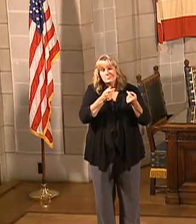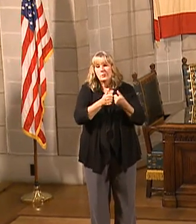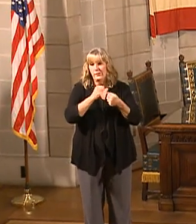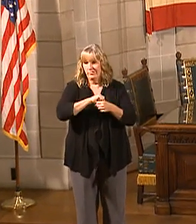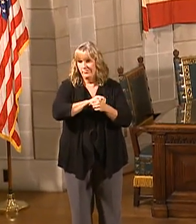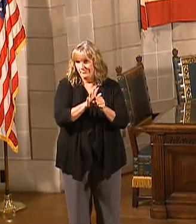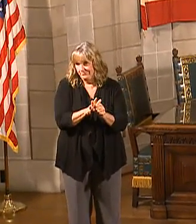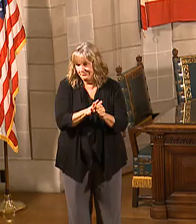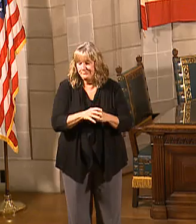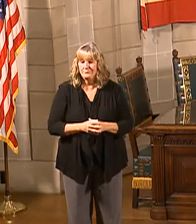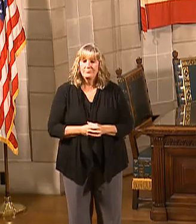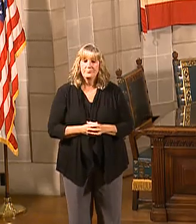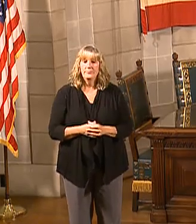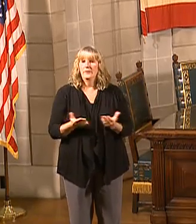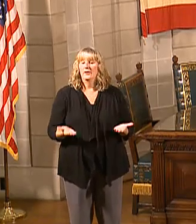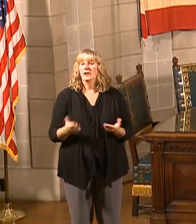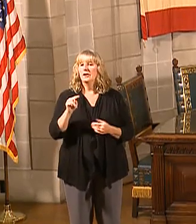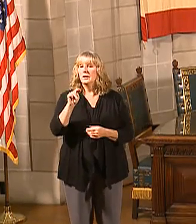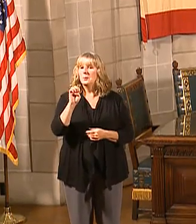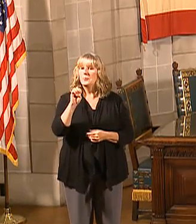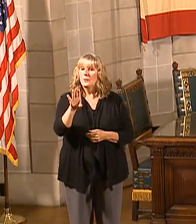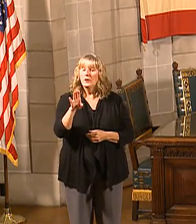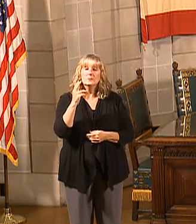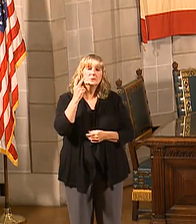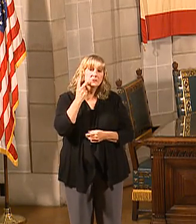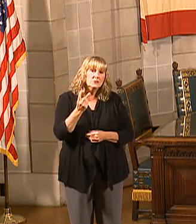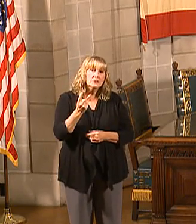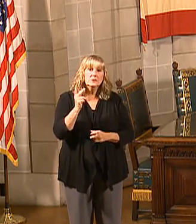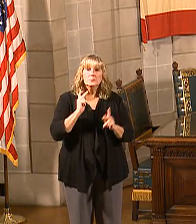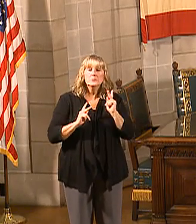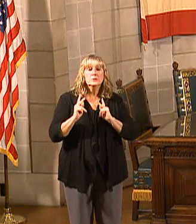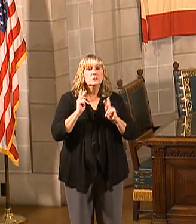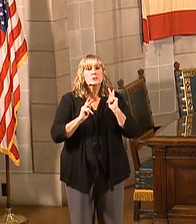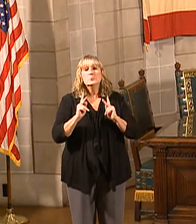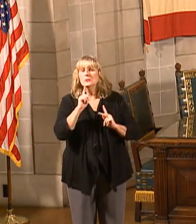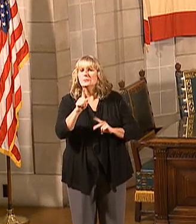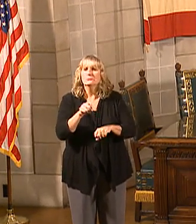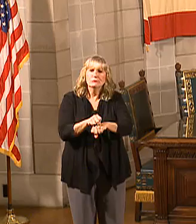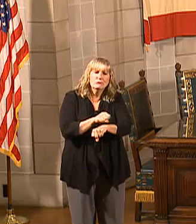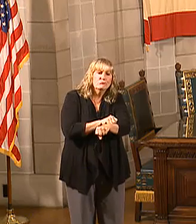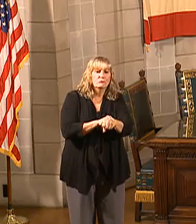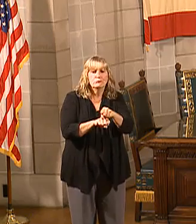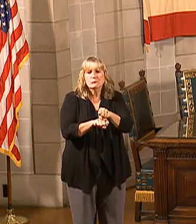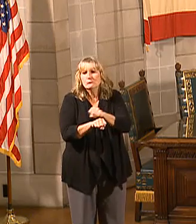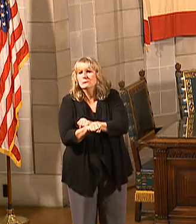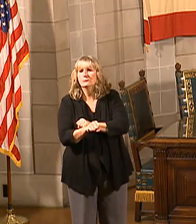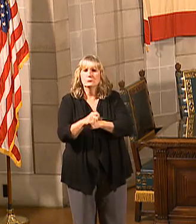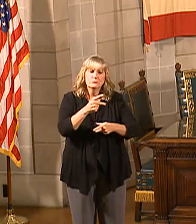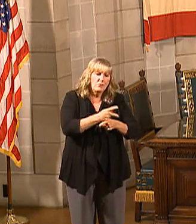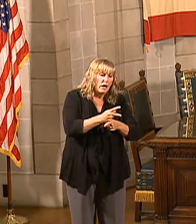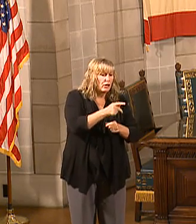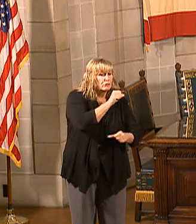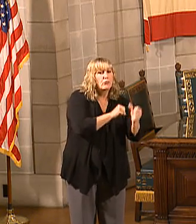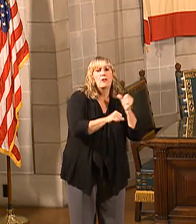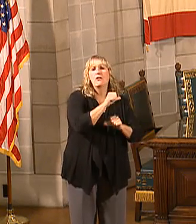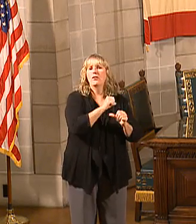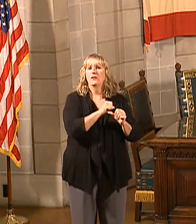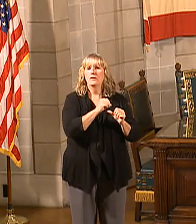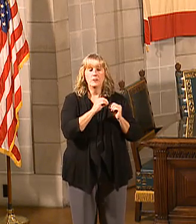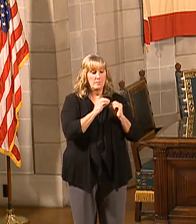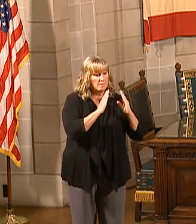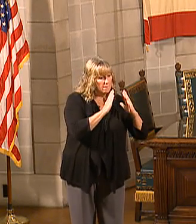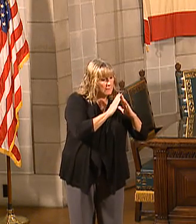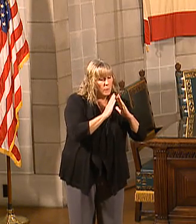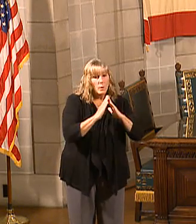pandemic. And here in Nebraska, we have seen people step up all across our state to take care of each other, whether it's